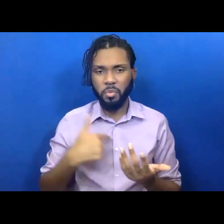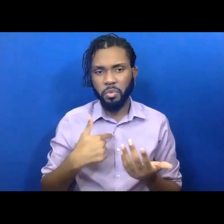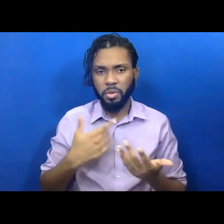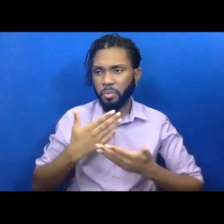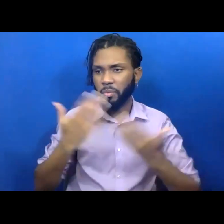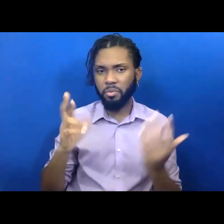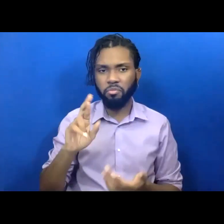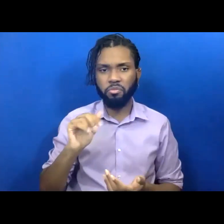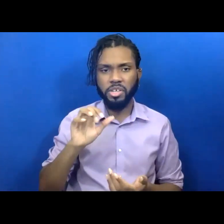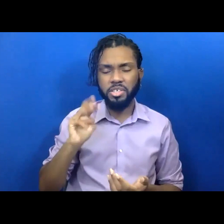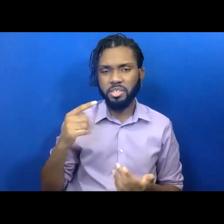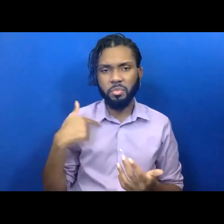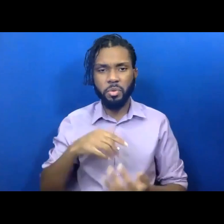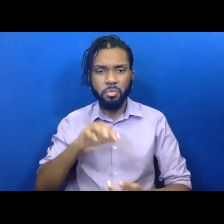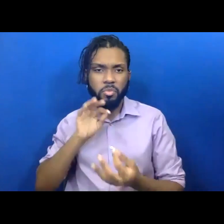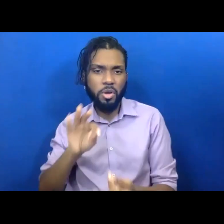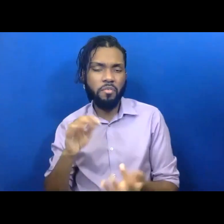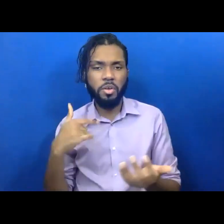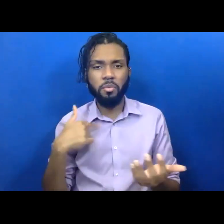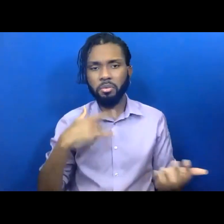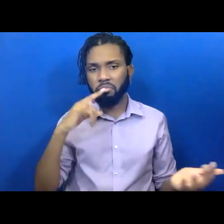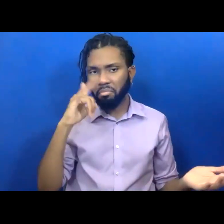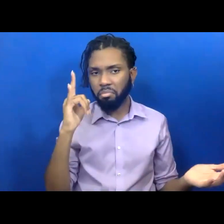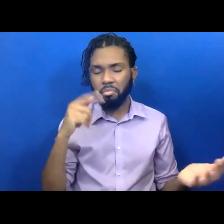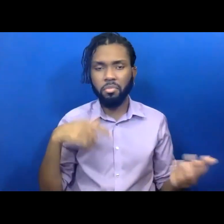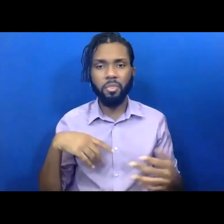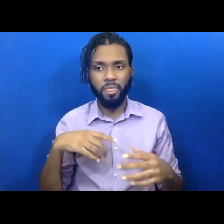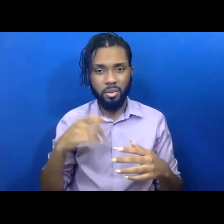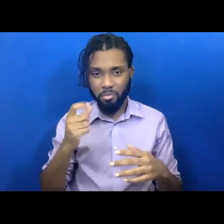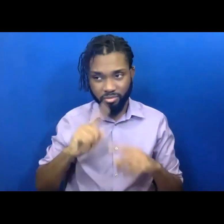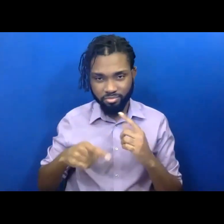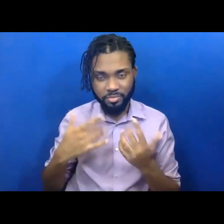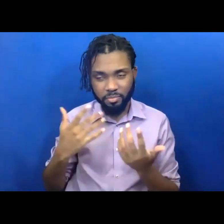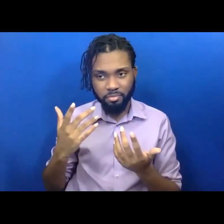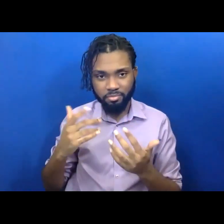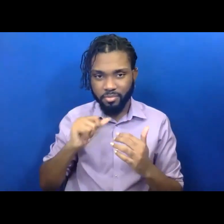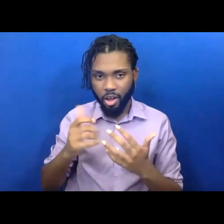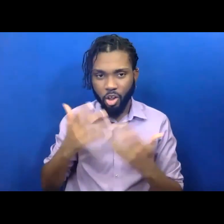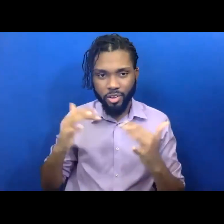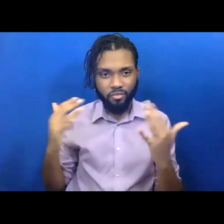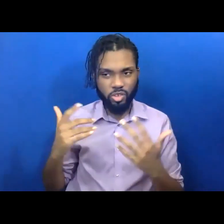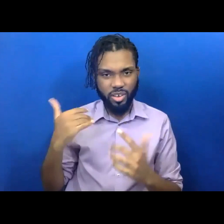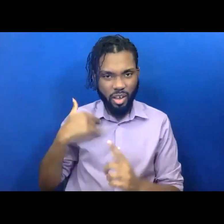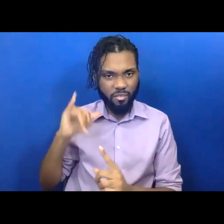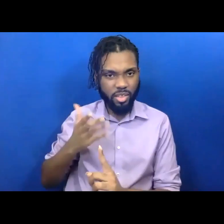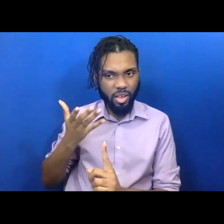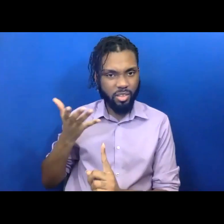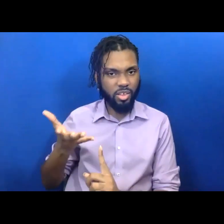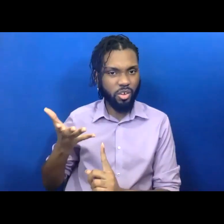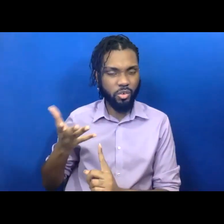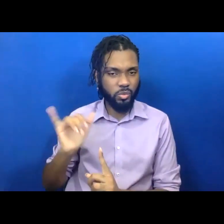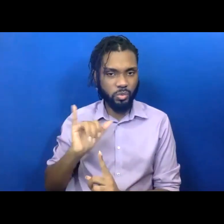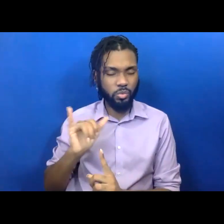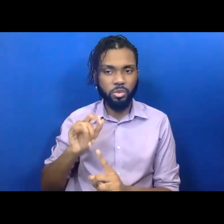complacent. We're kind of smug, there's not a lot of diversity, but it's always there. And we need to not